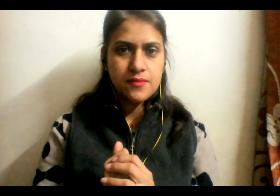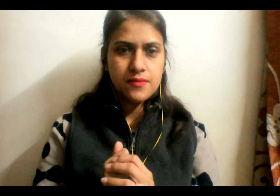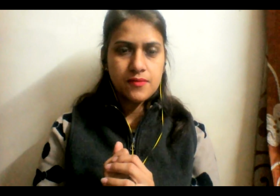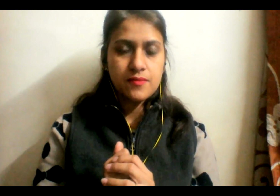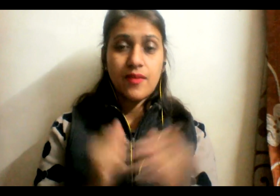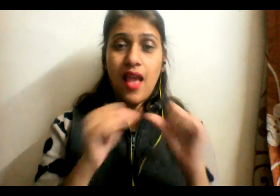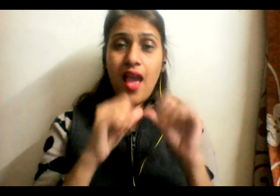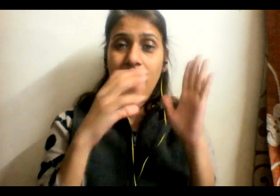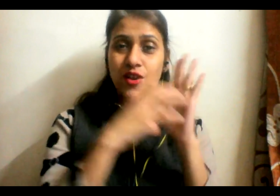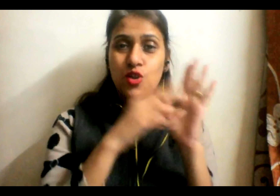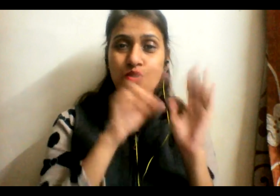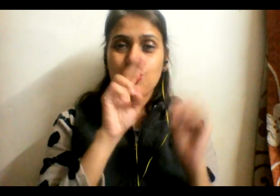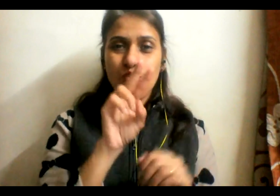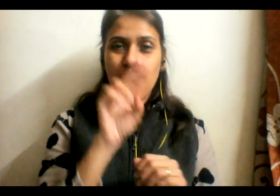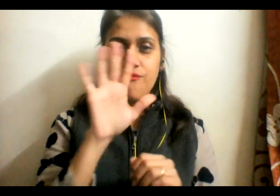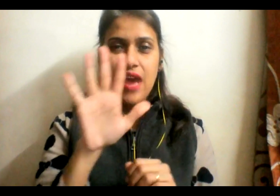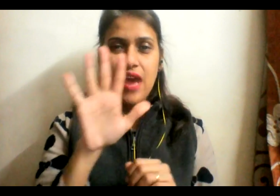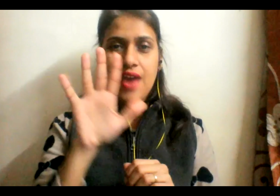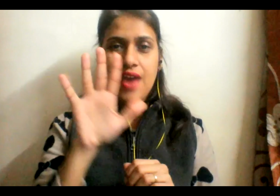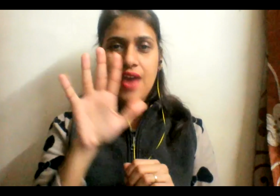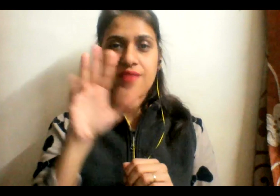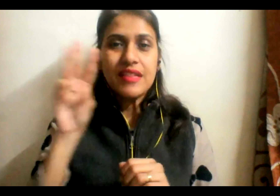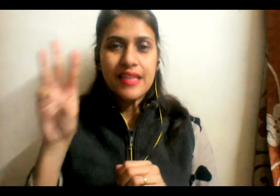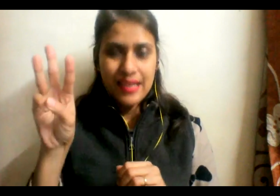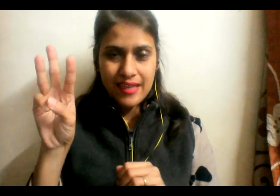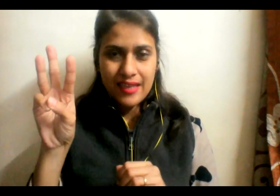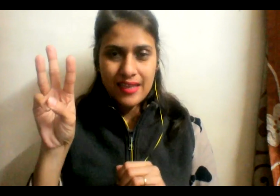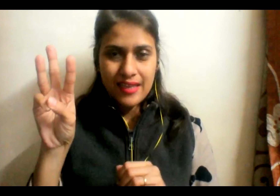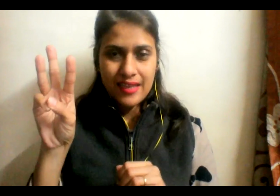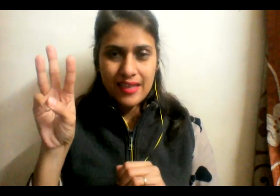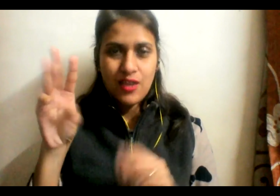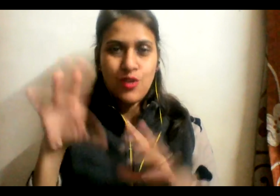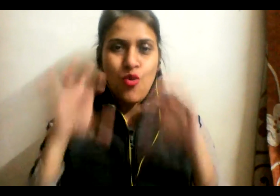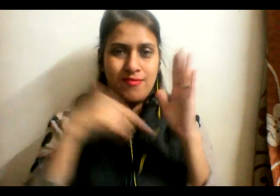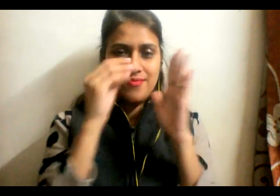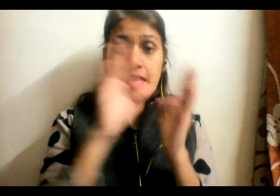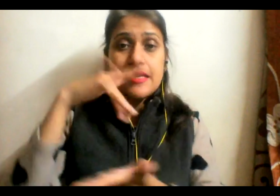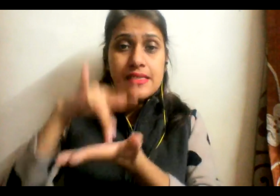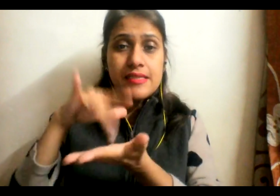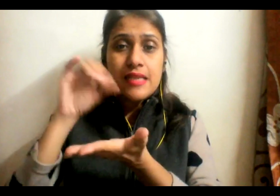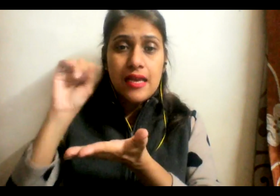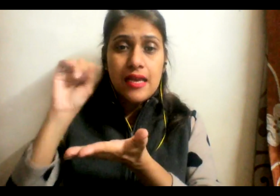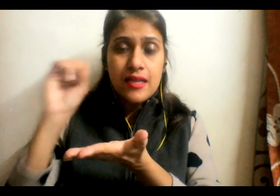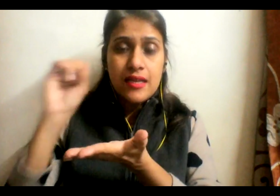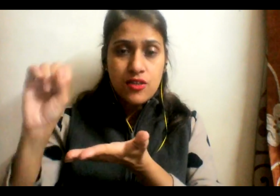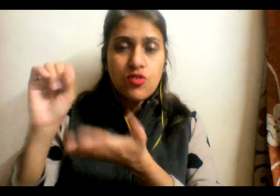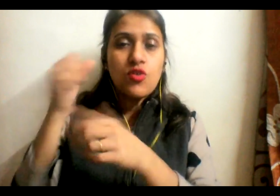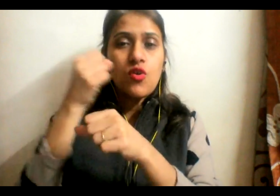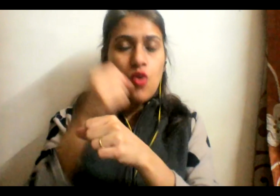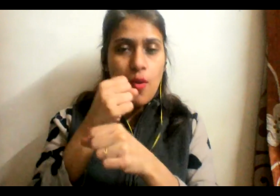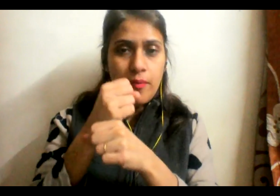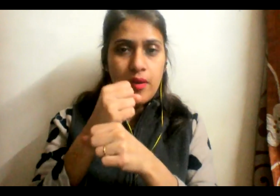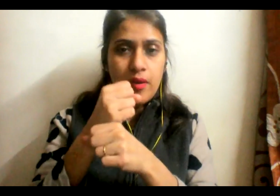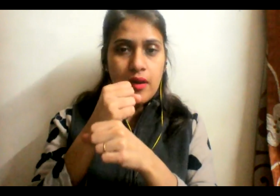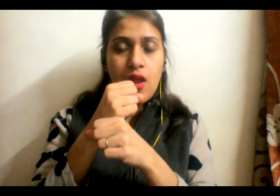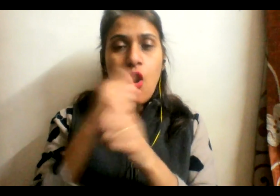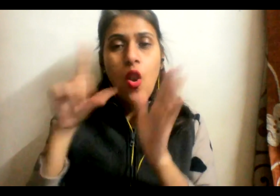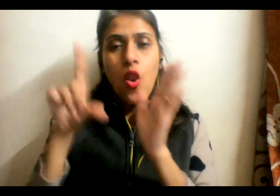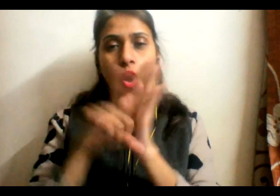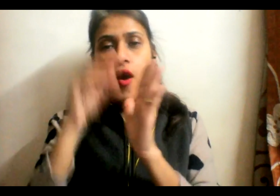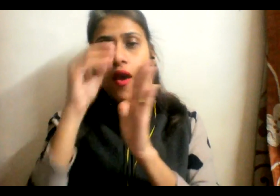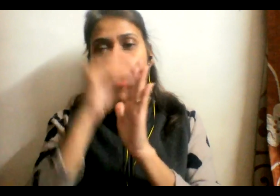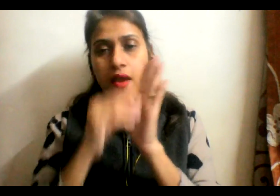the Article 253 of the Indian Constitution, the central government has already brought in a law to implement